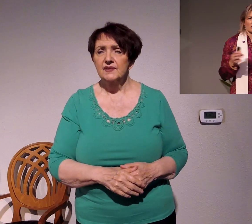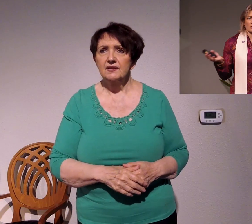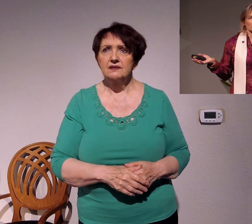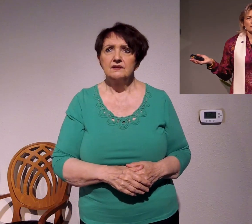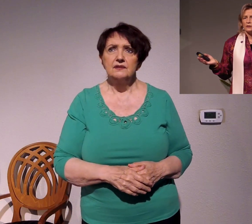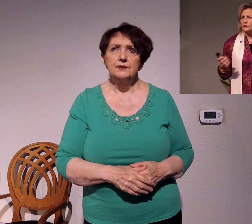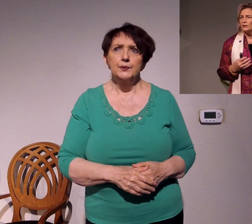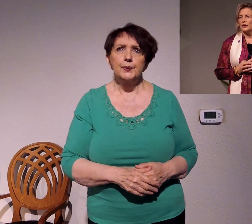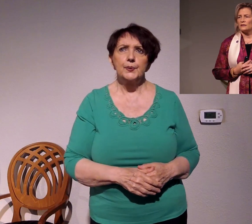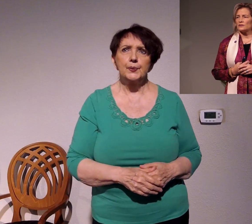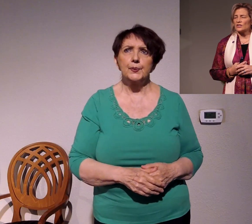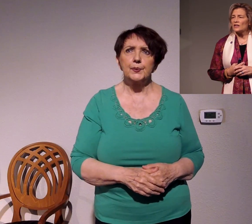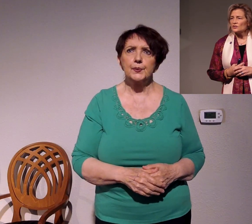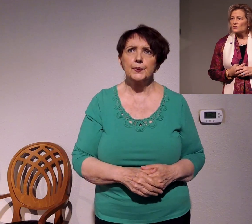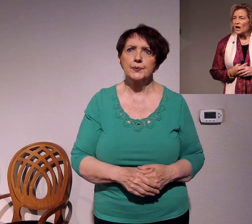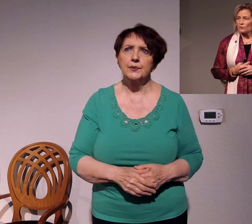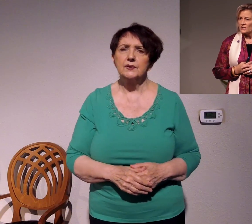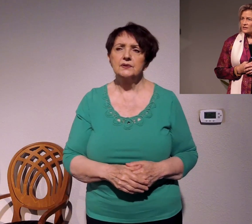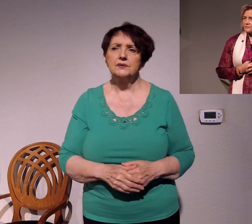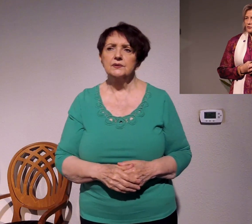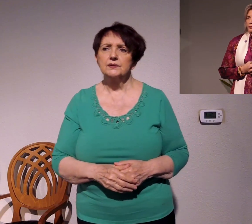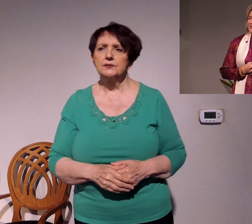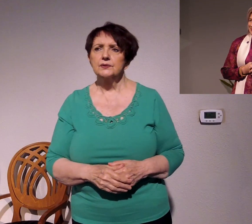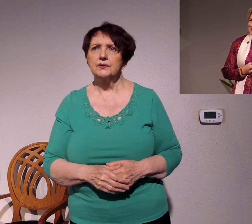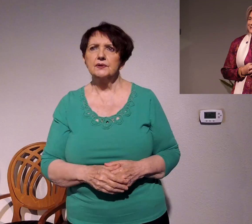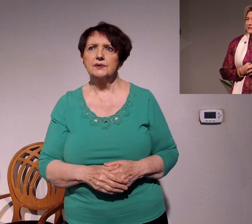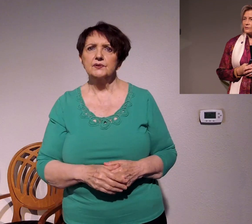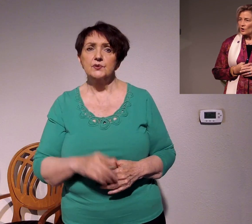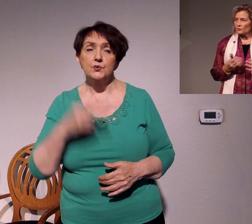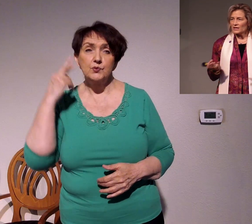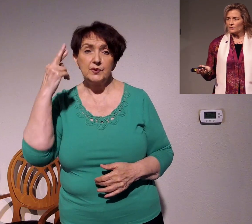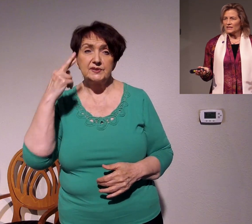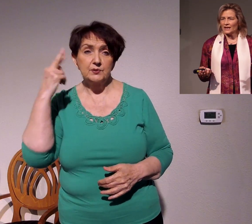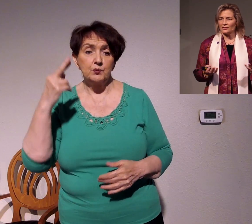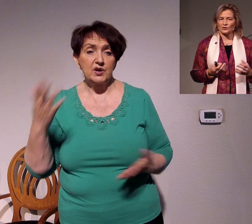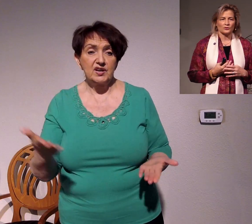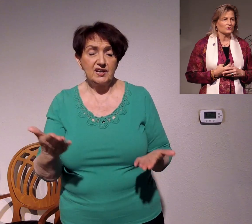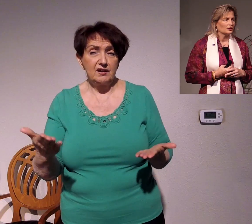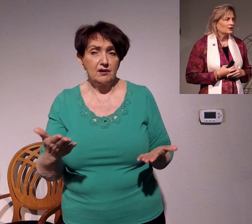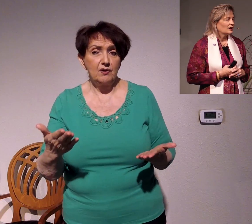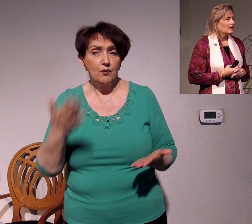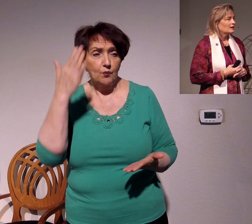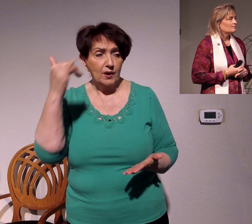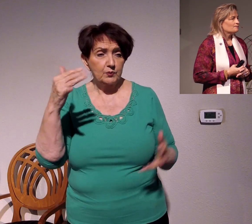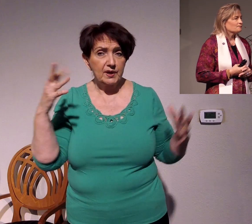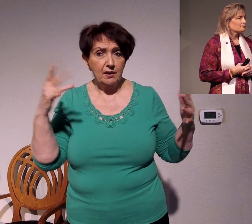pretty much. It says our reason for being, why we come together.